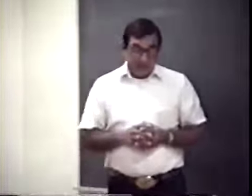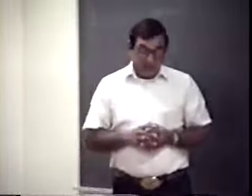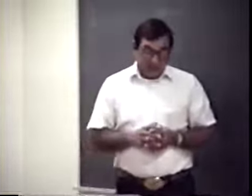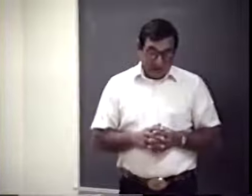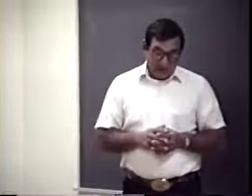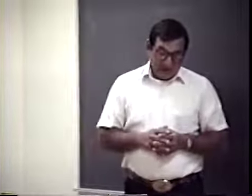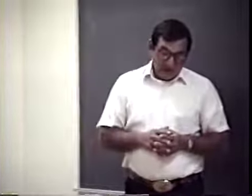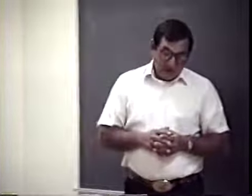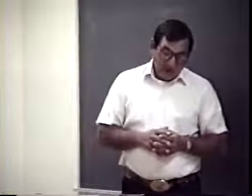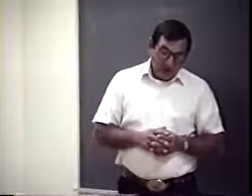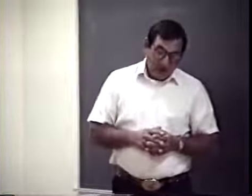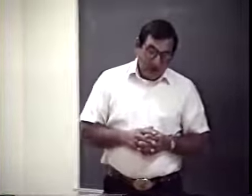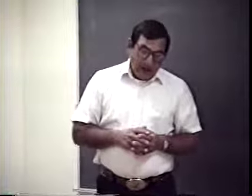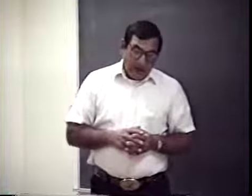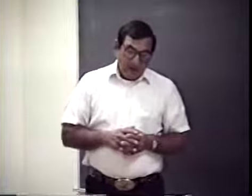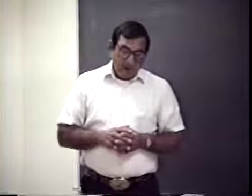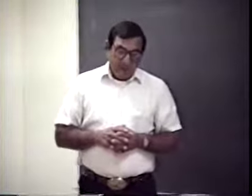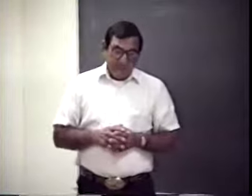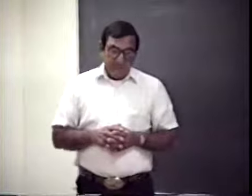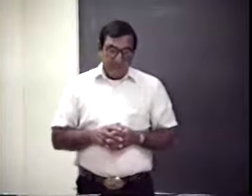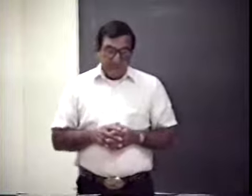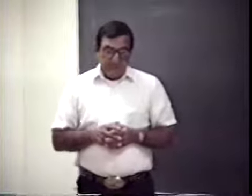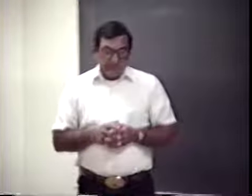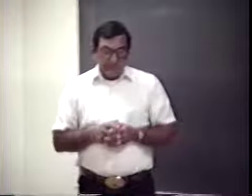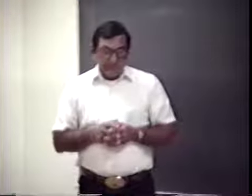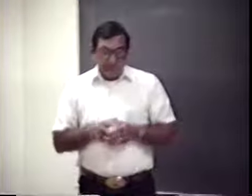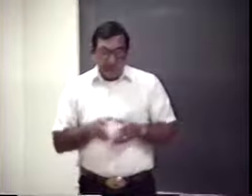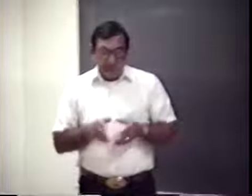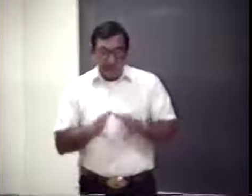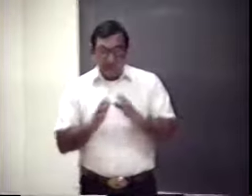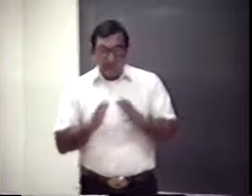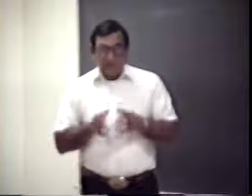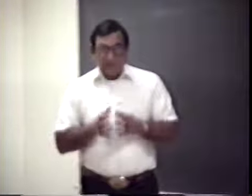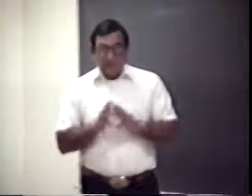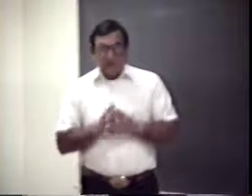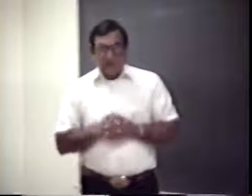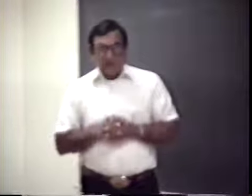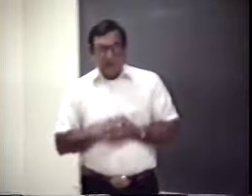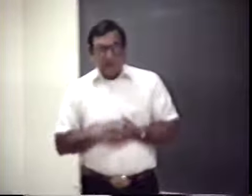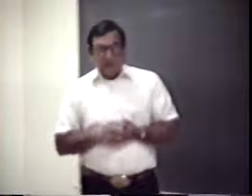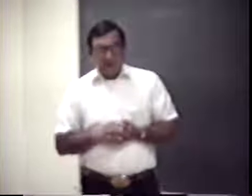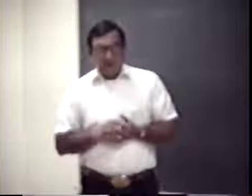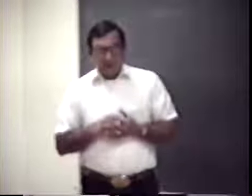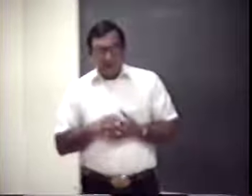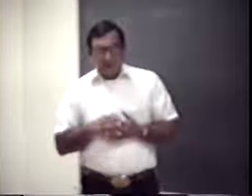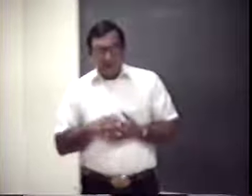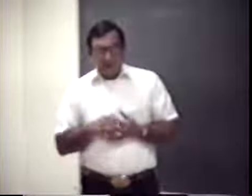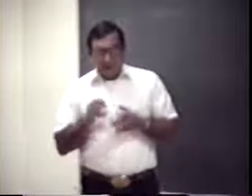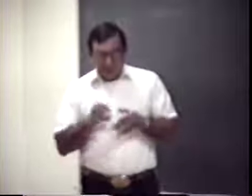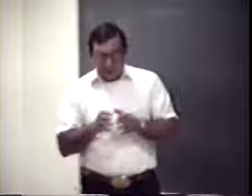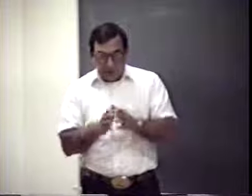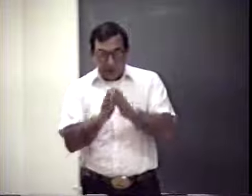betcha. So I've taught them different ones, and the ones that I've known passed on to